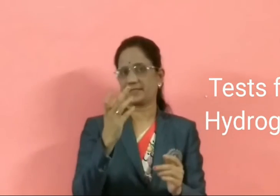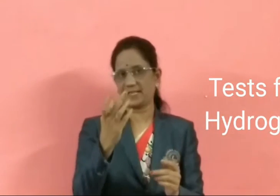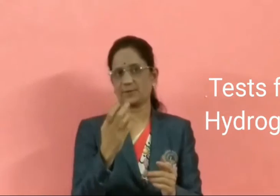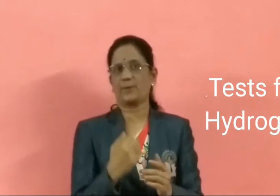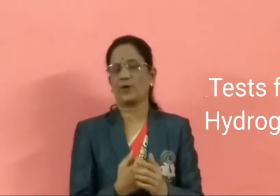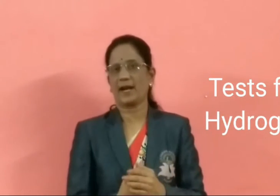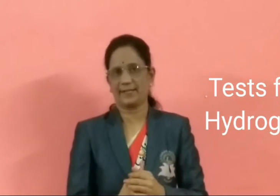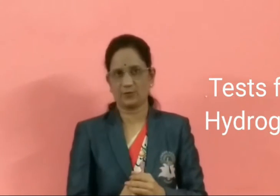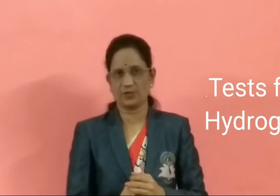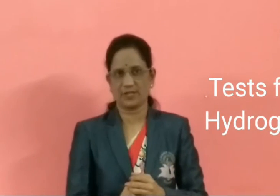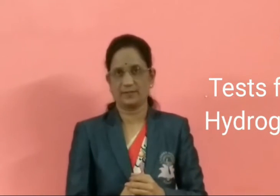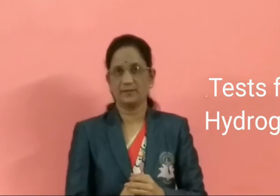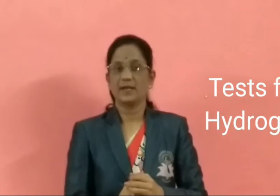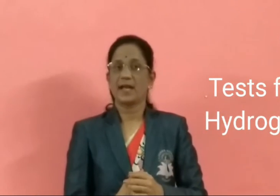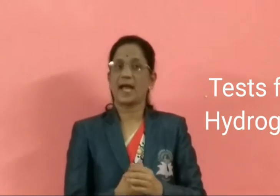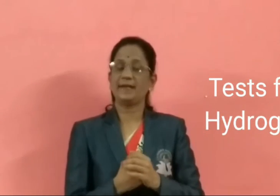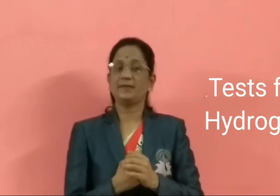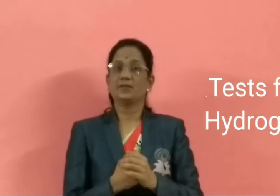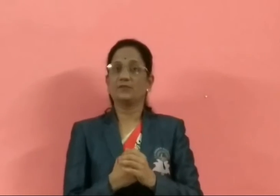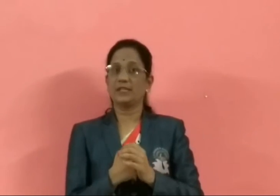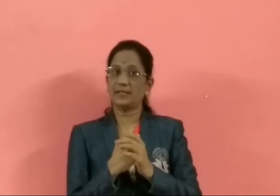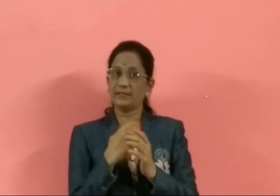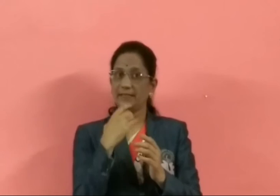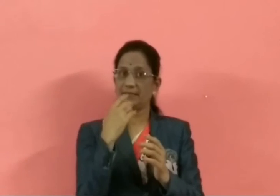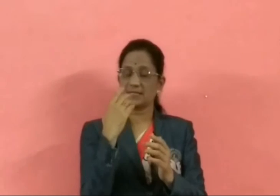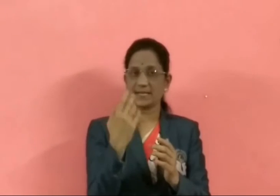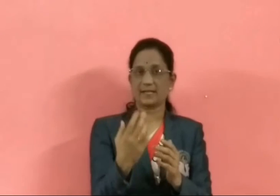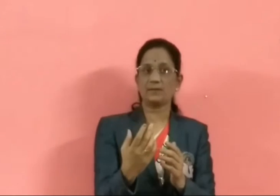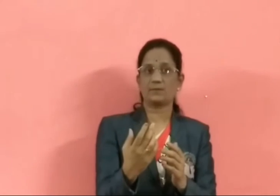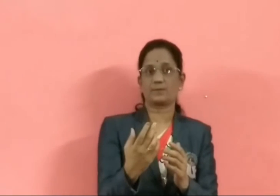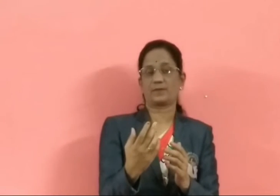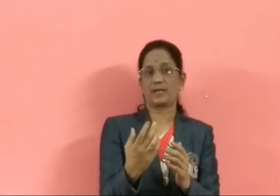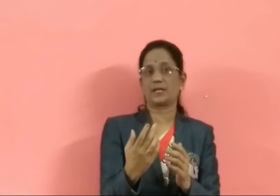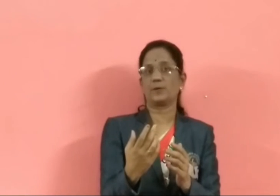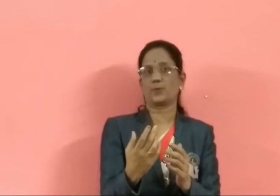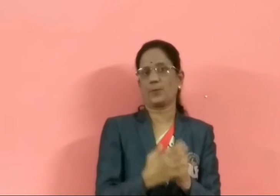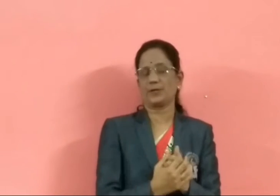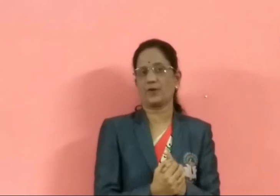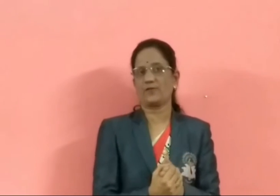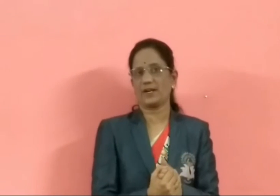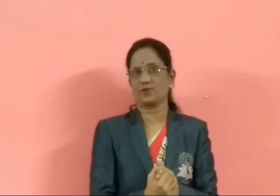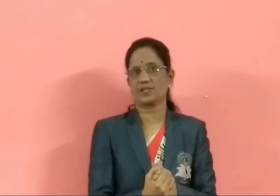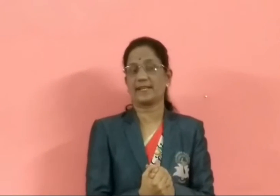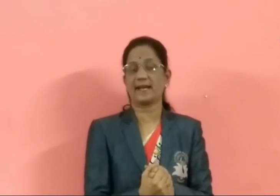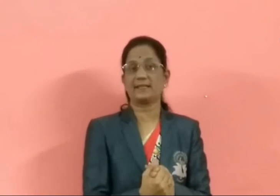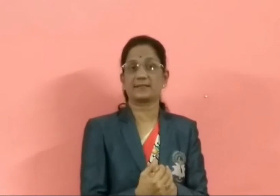test for hydrogen, and we learn in the second chemical property of hydrogen gas, that